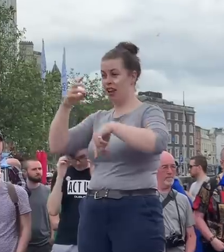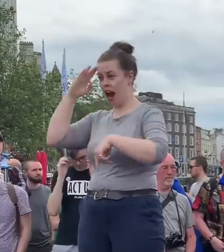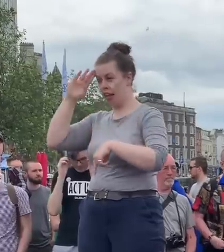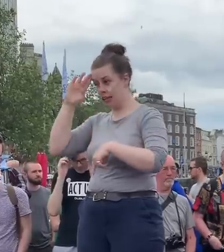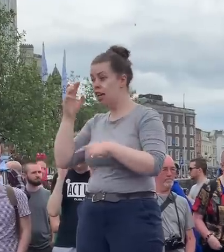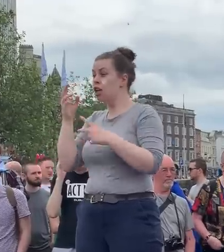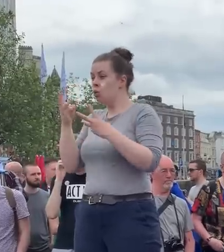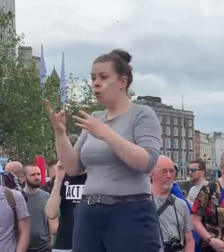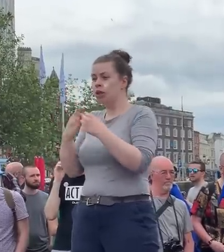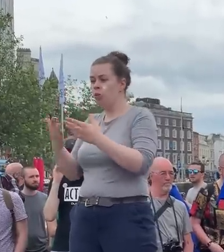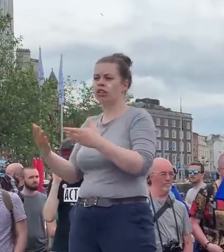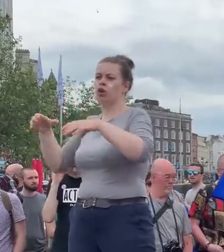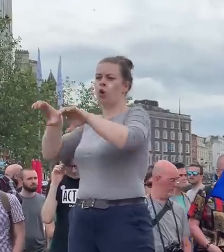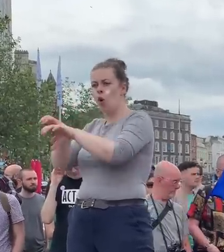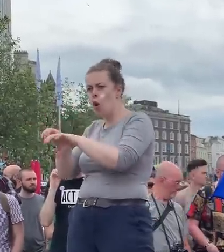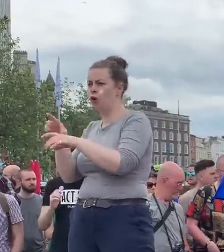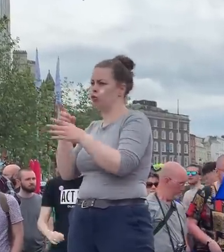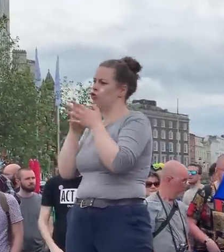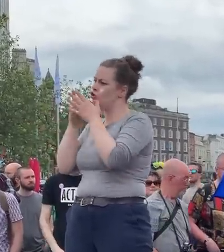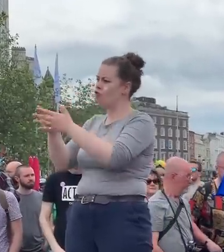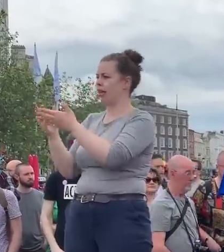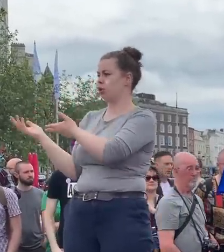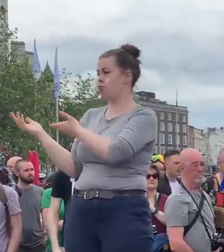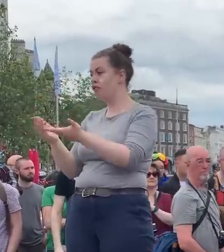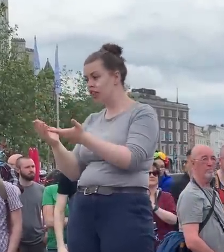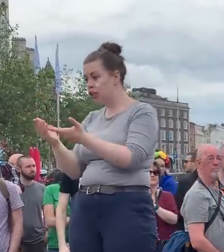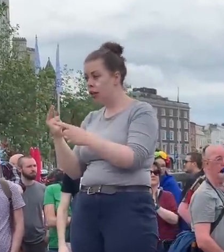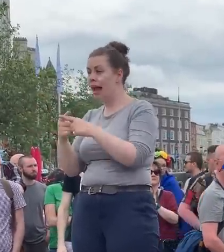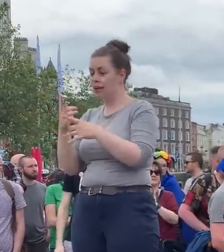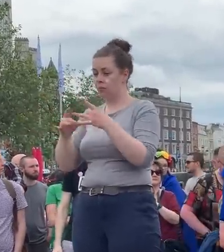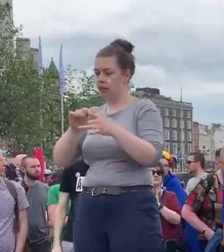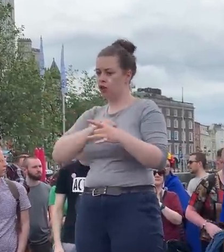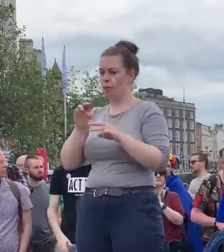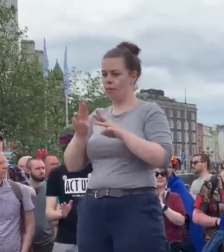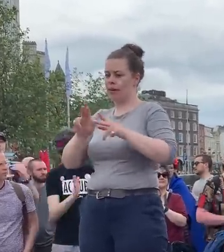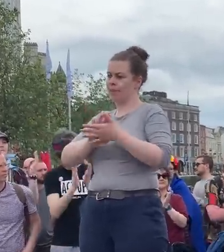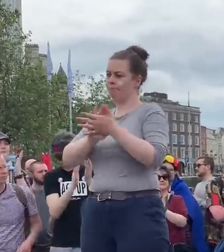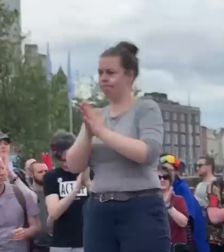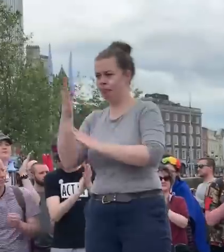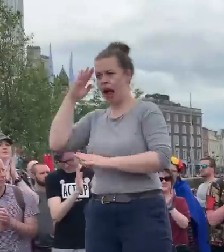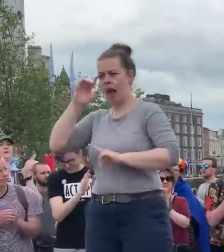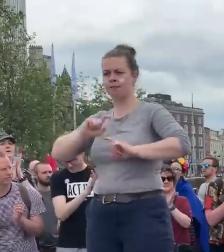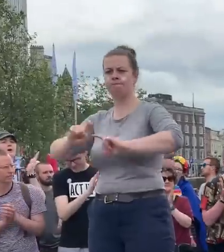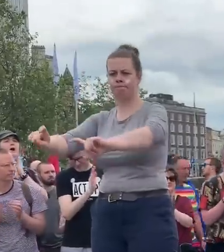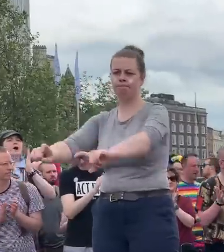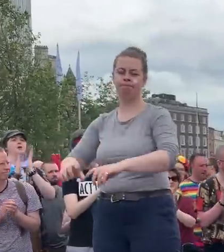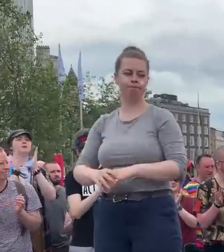direct provision and regularisation for undocumented people in Ireland. So give it up for but Alani.